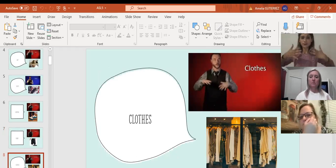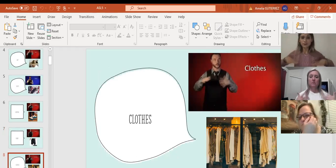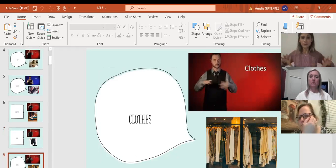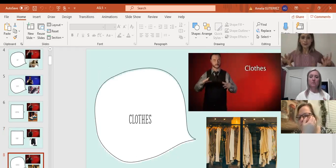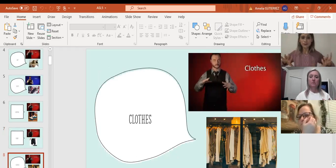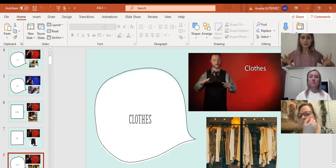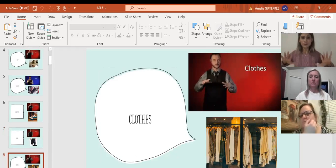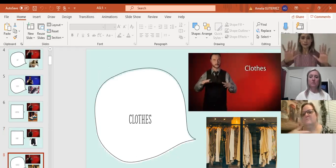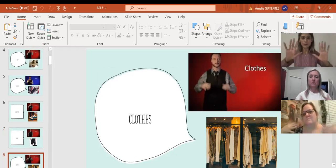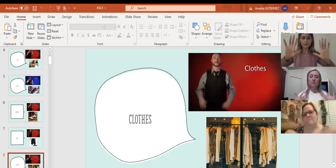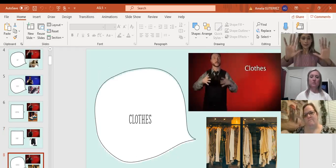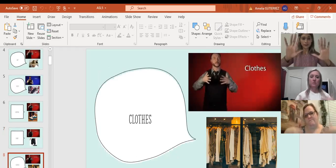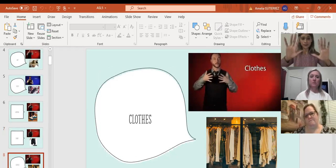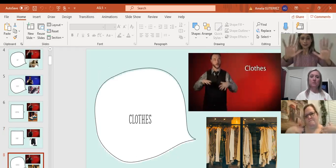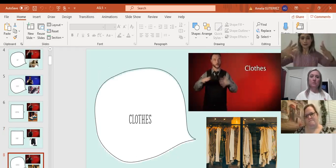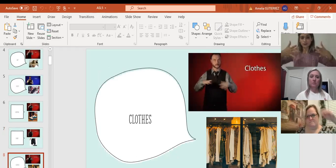Clothes.